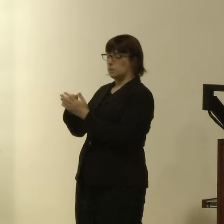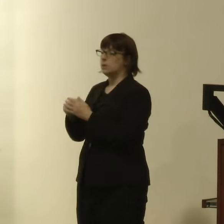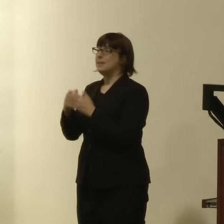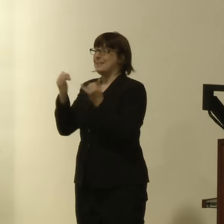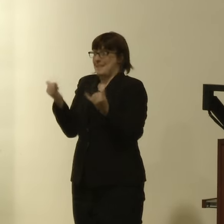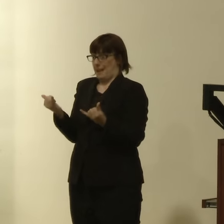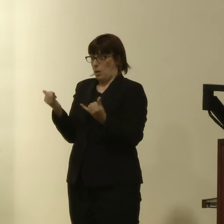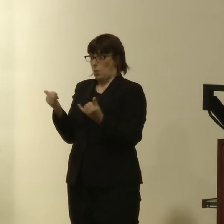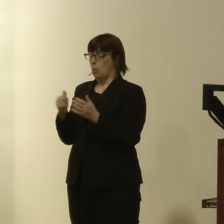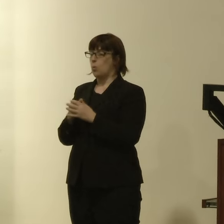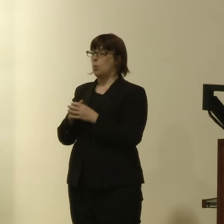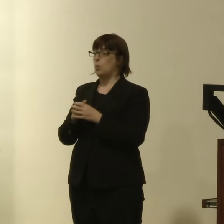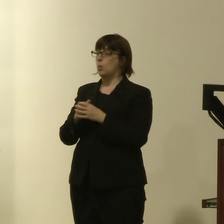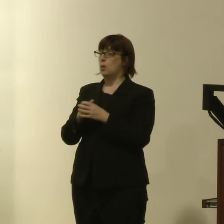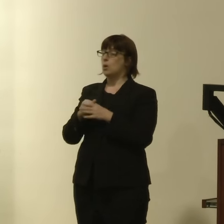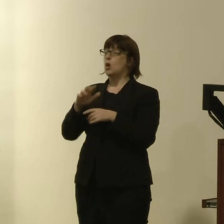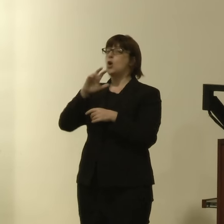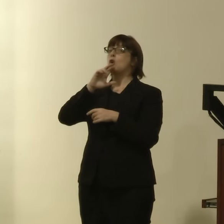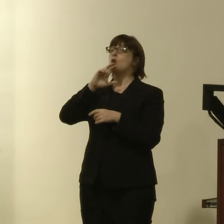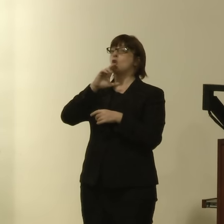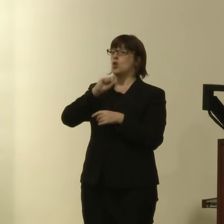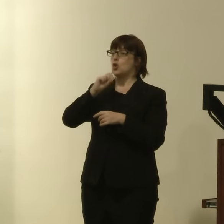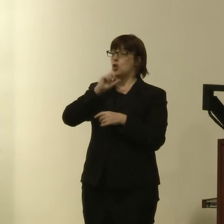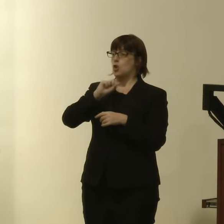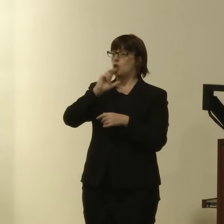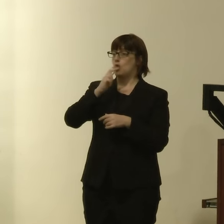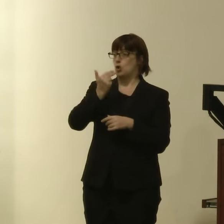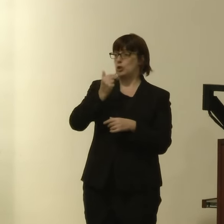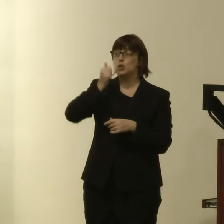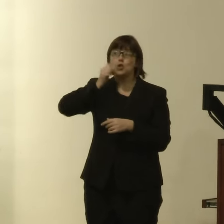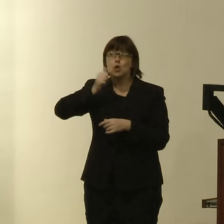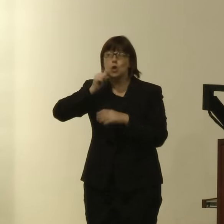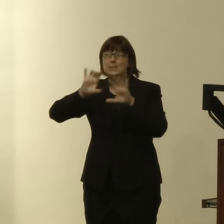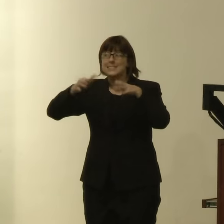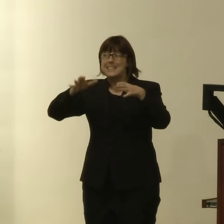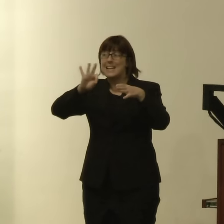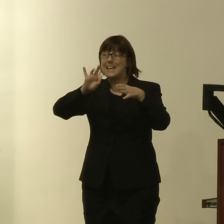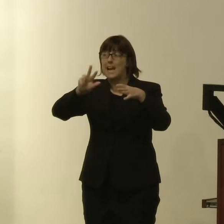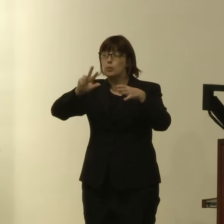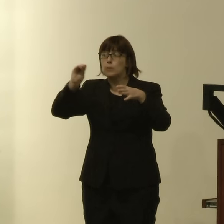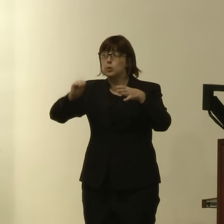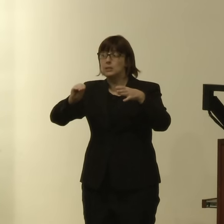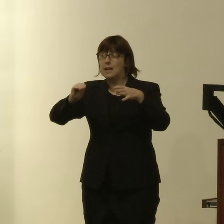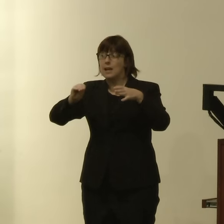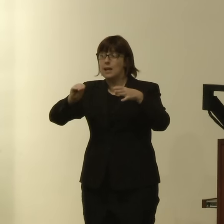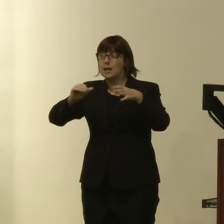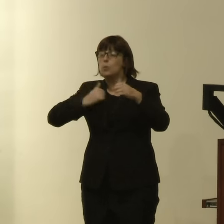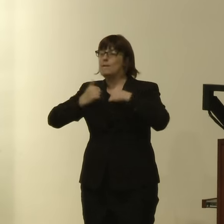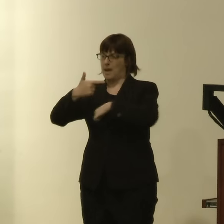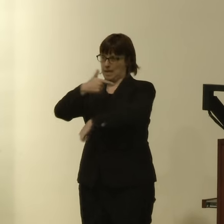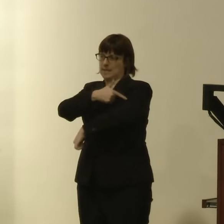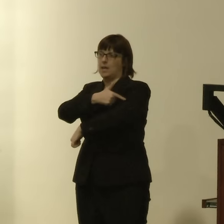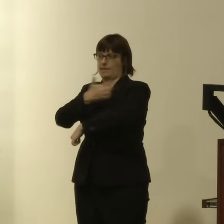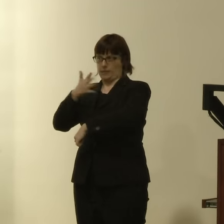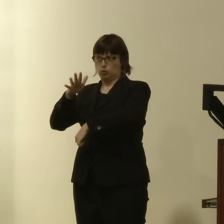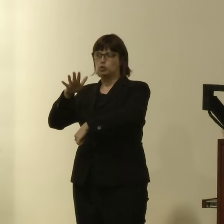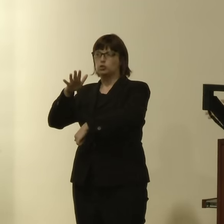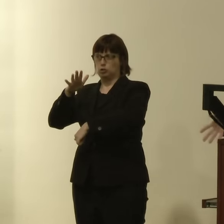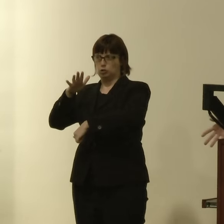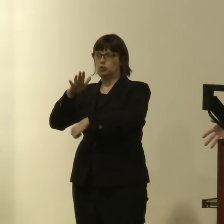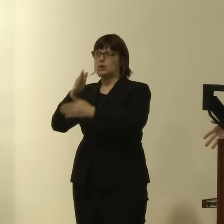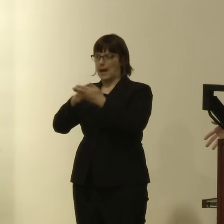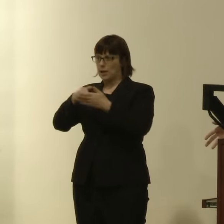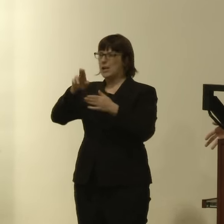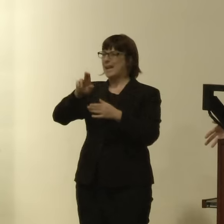93% of all 13-year-old girls in Rwanda, back to Garrett's point, were vaccinated against